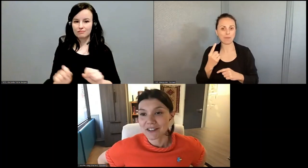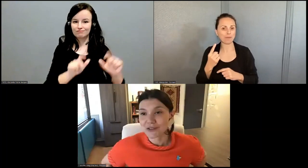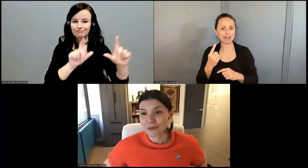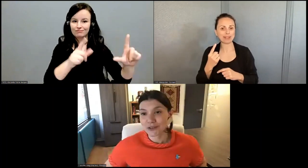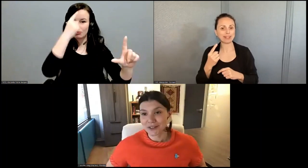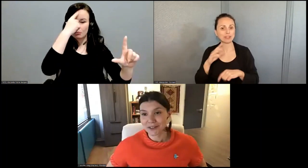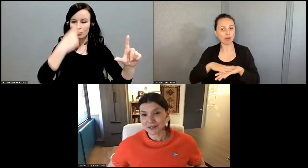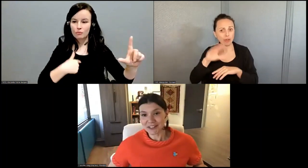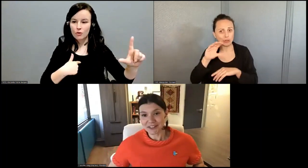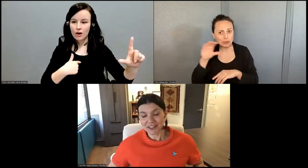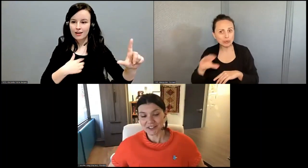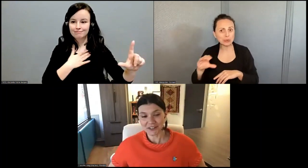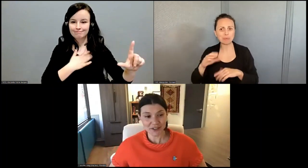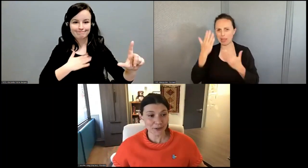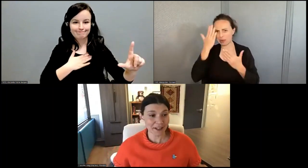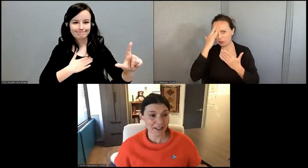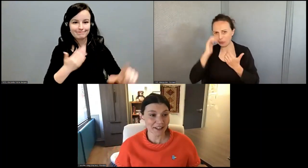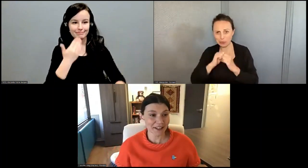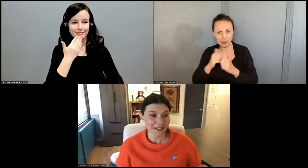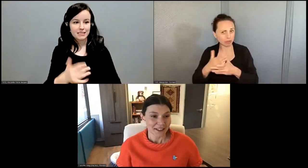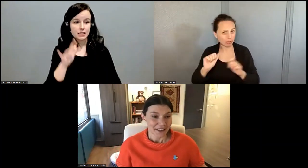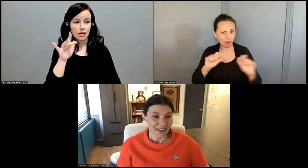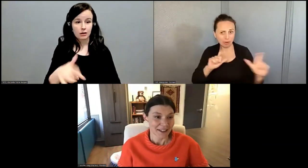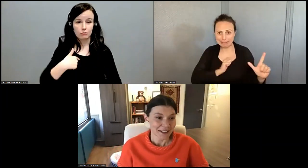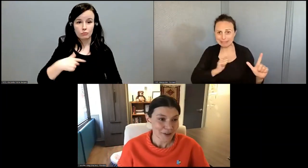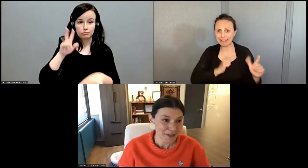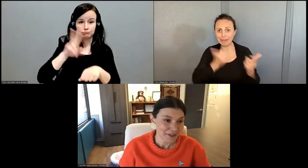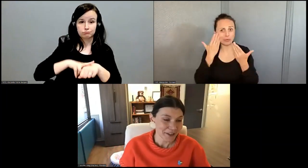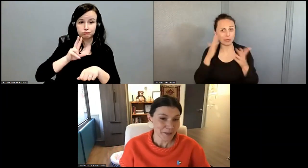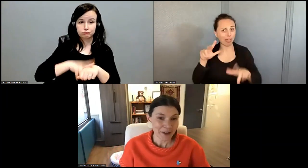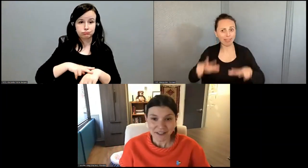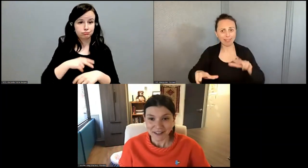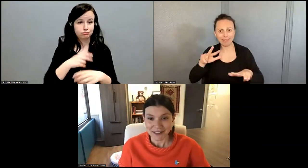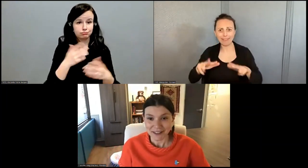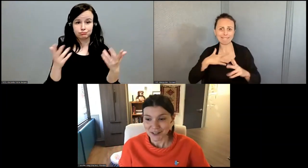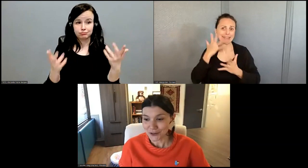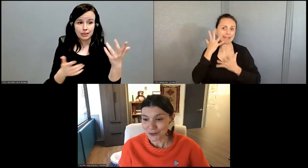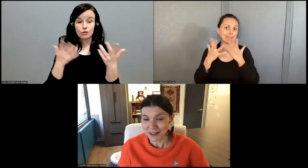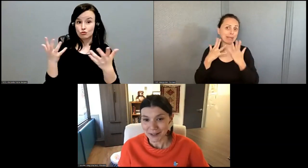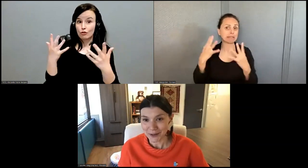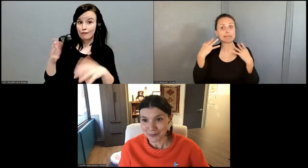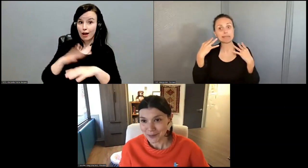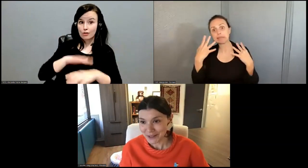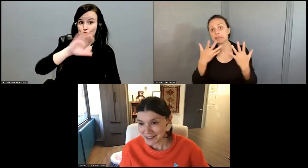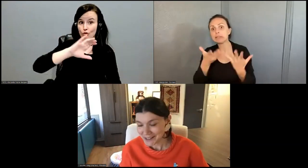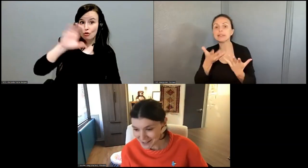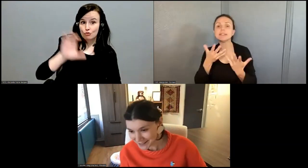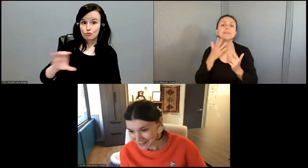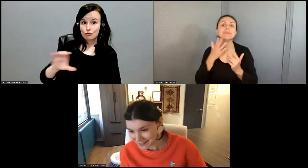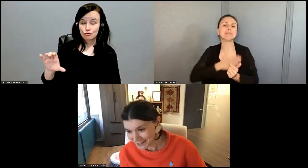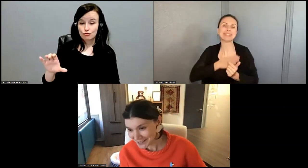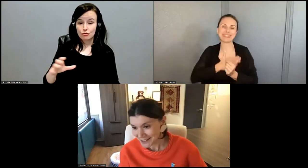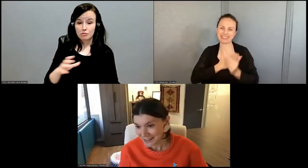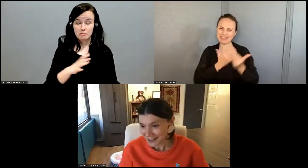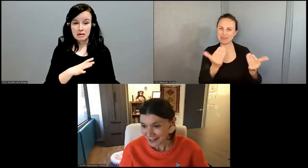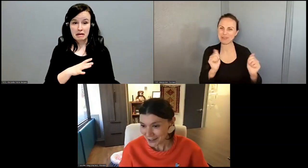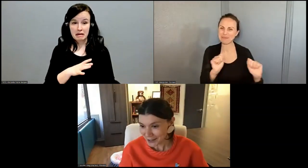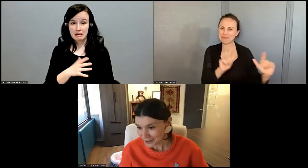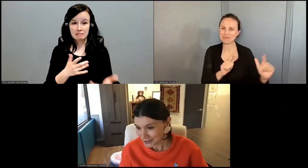on Zoom who never knows how to share their screen, and it's always very embarrassing. So please,